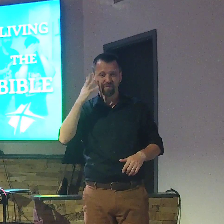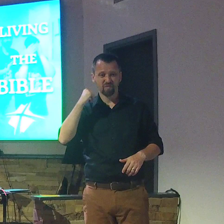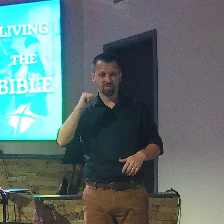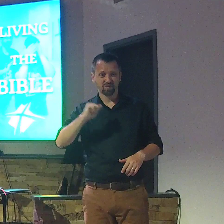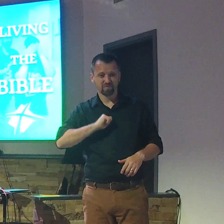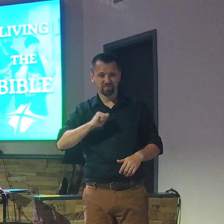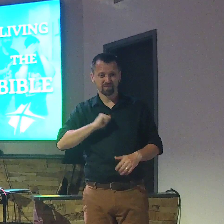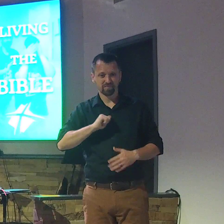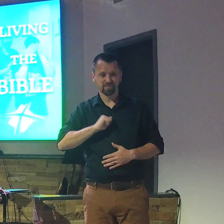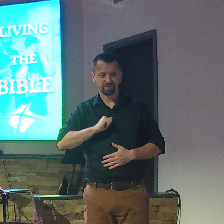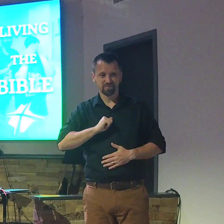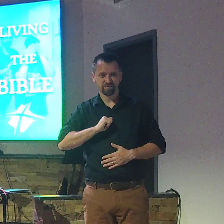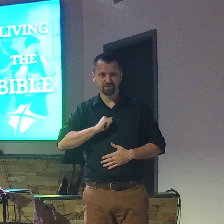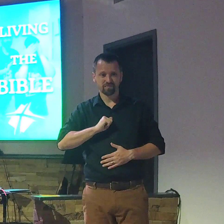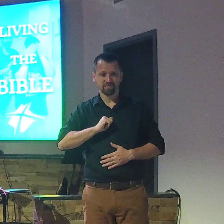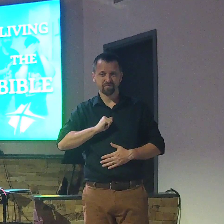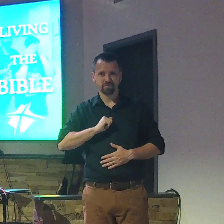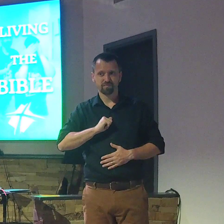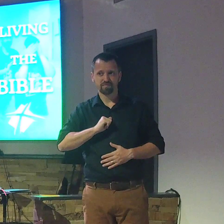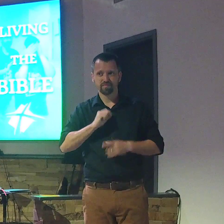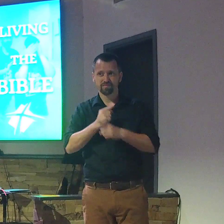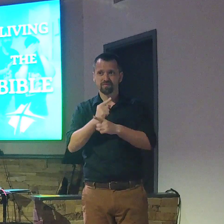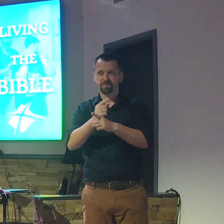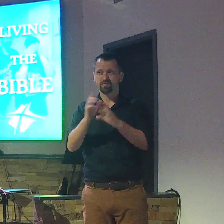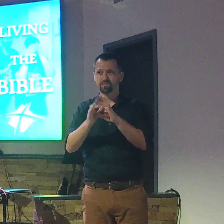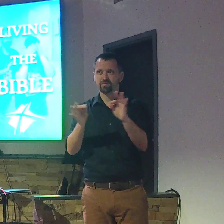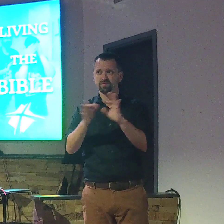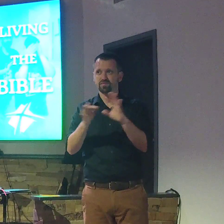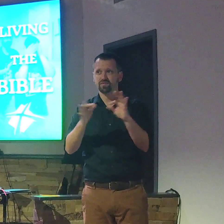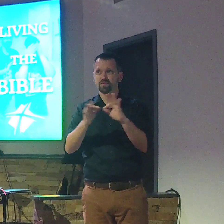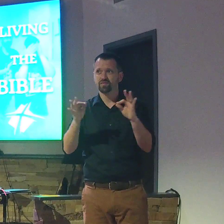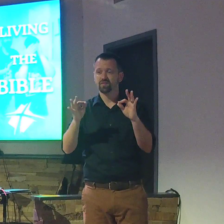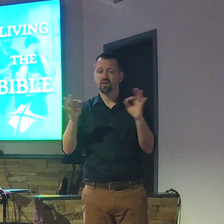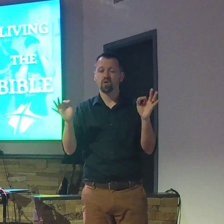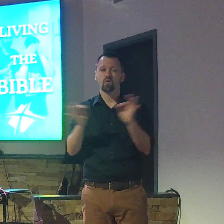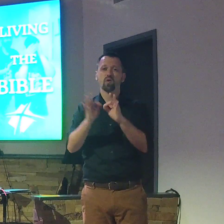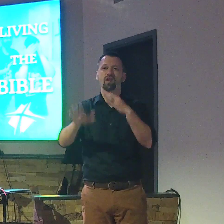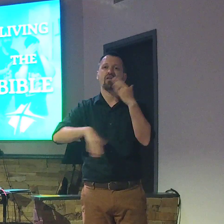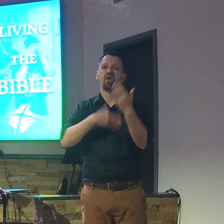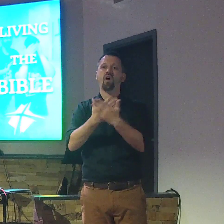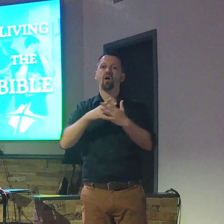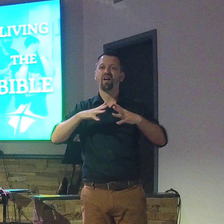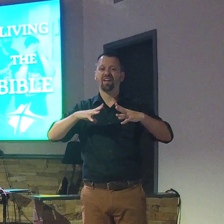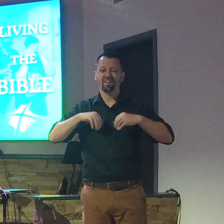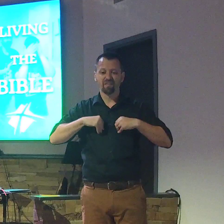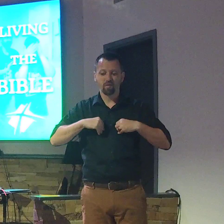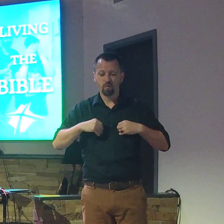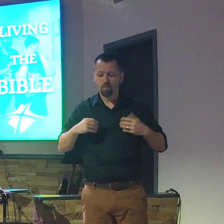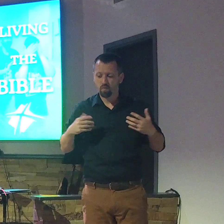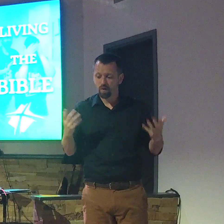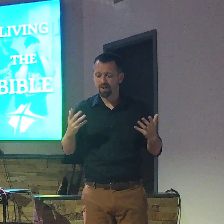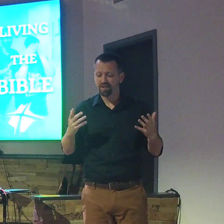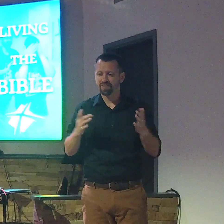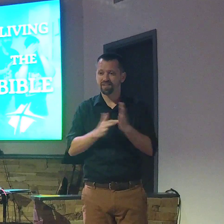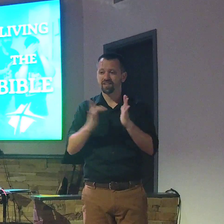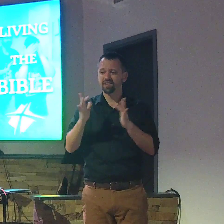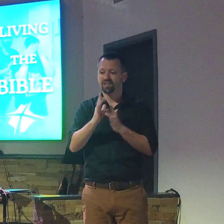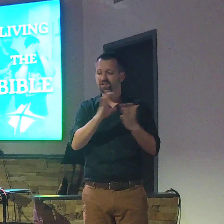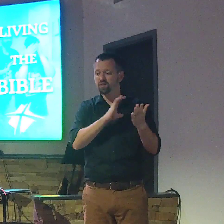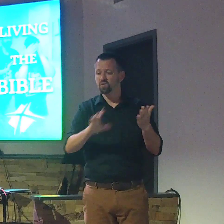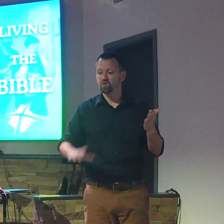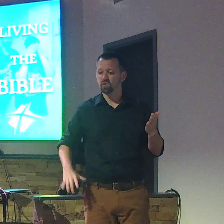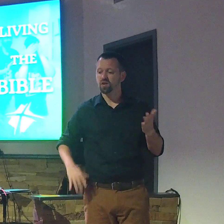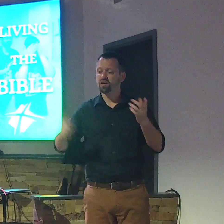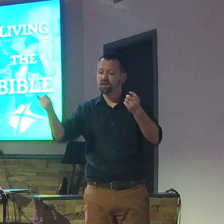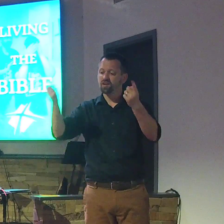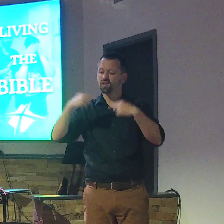in my life. It's a faithful saying, and it's worthy of all acceptance. What is it, Paul? That Jesus Christ came